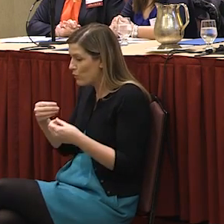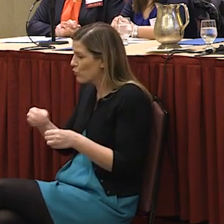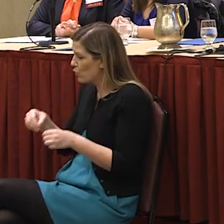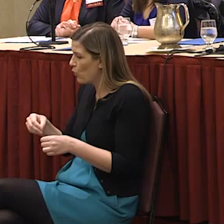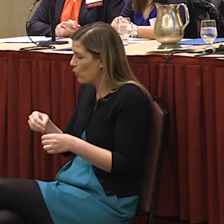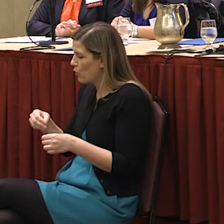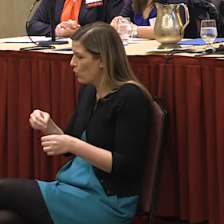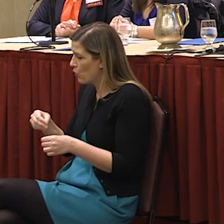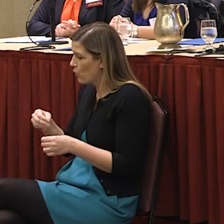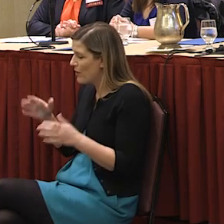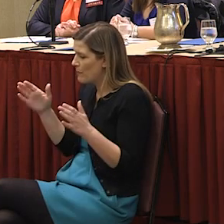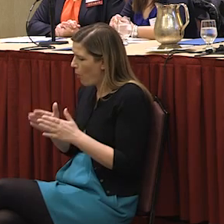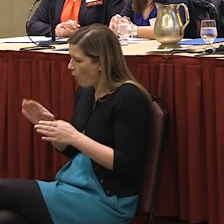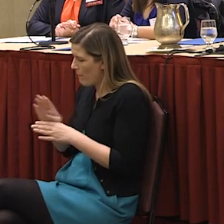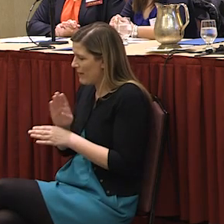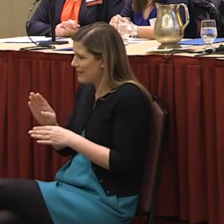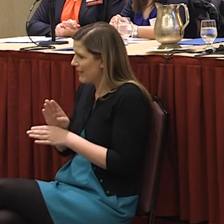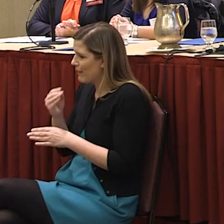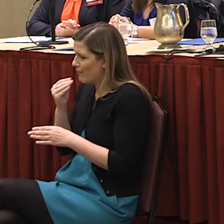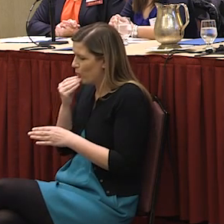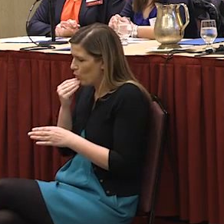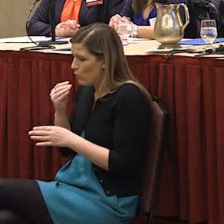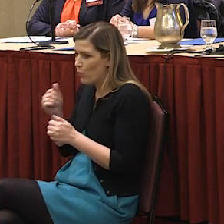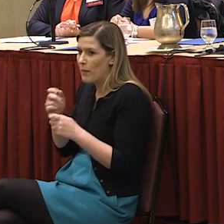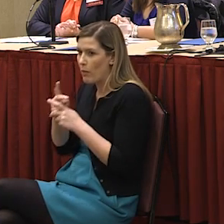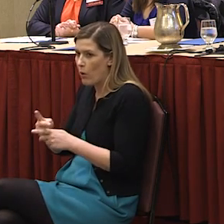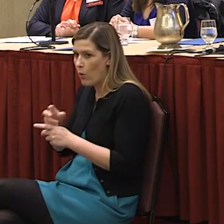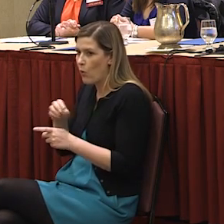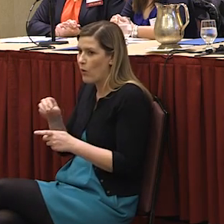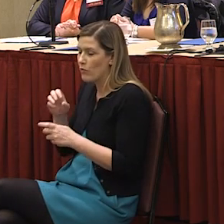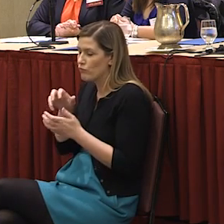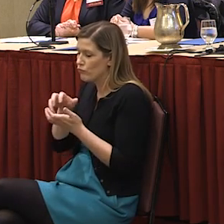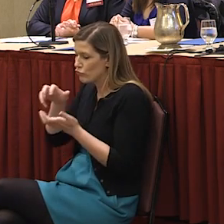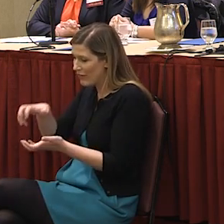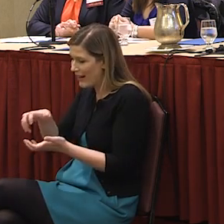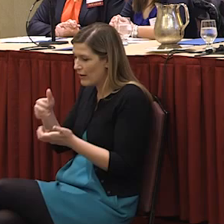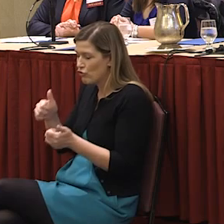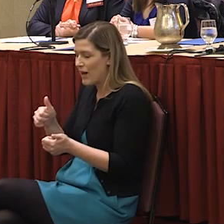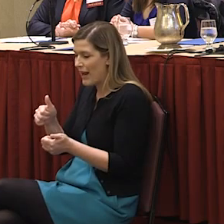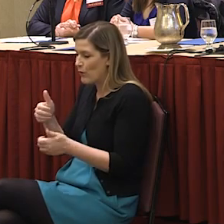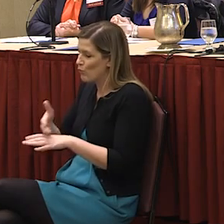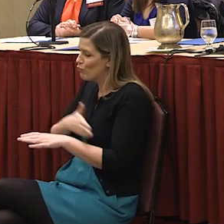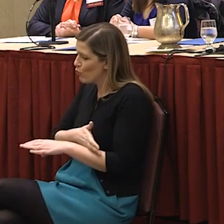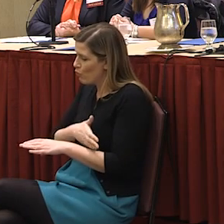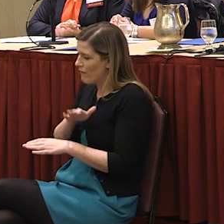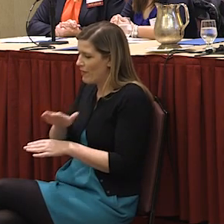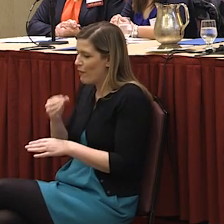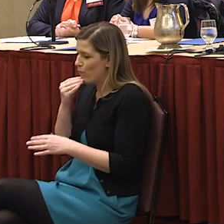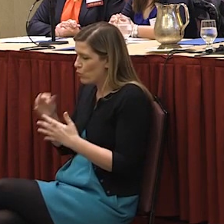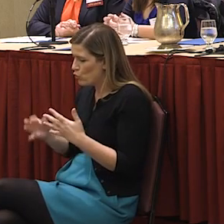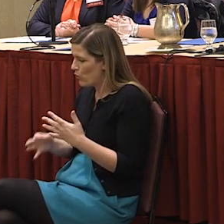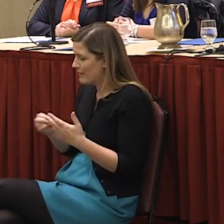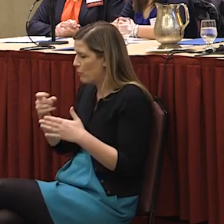these smaller businesses with loans and grants to improve this will help support overall